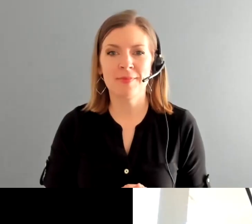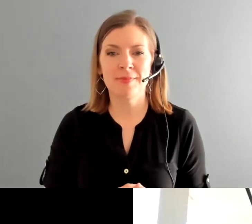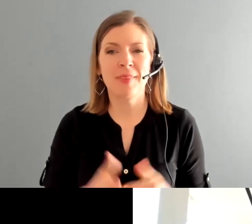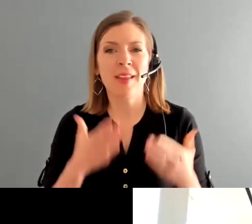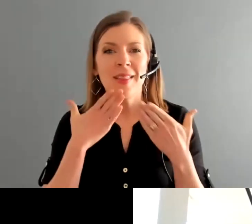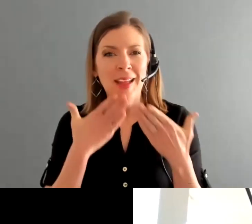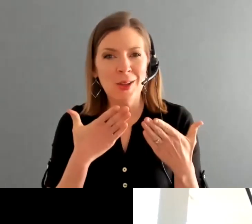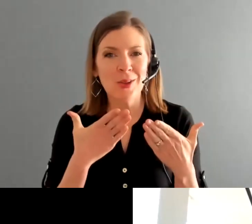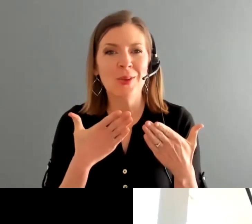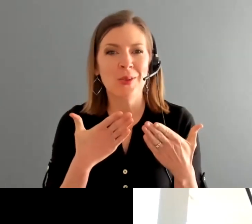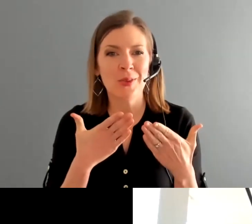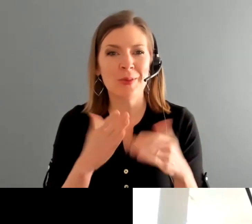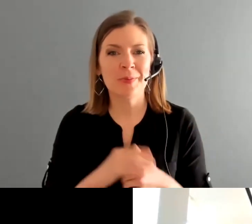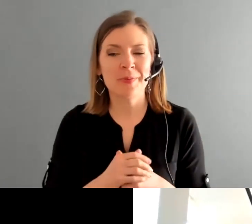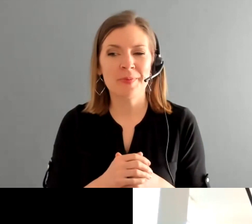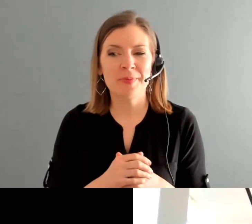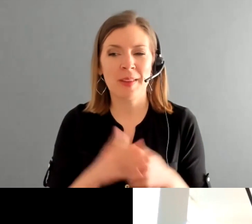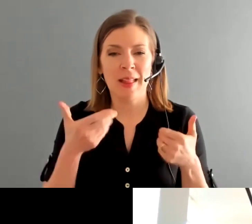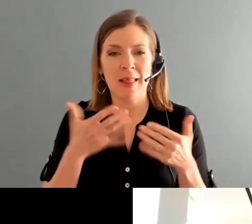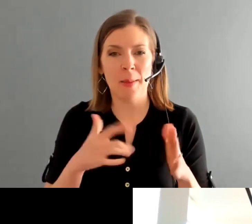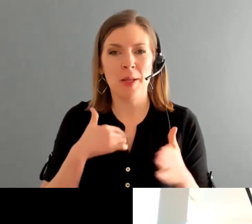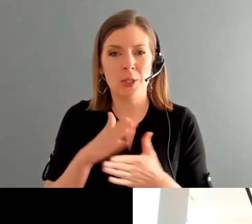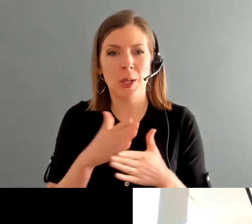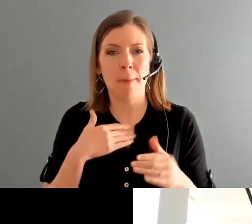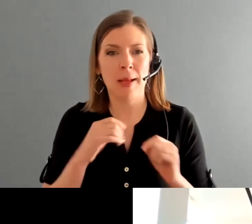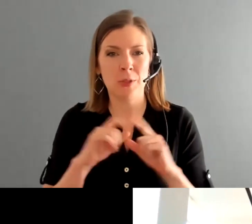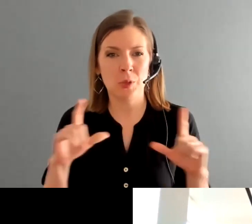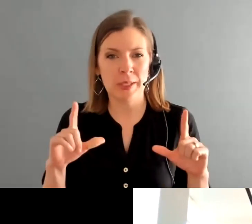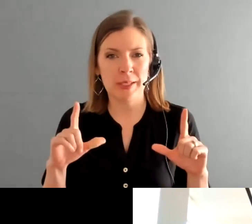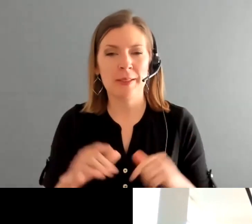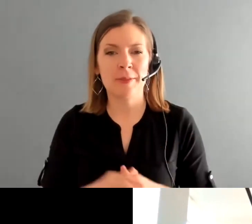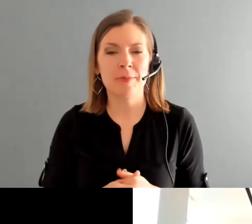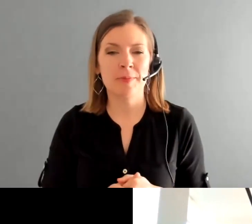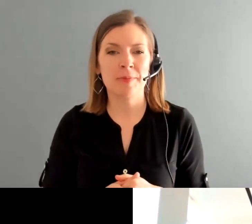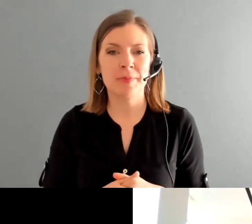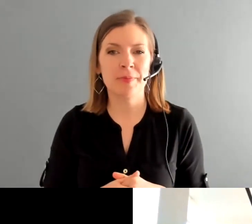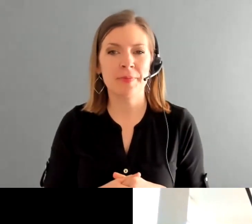Thank you. Let me share my screen.